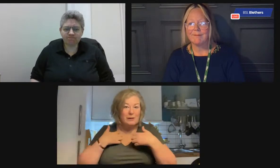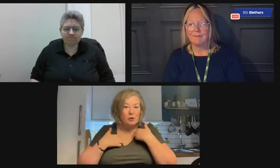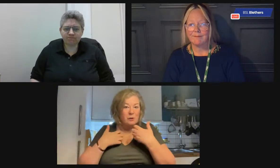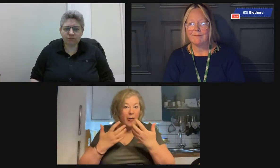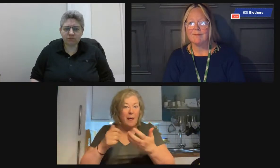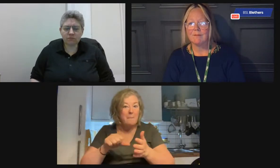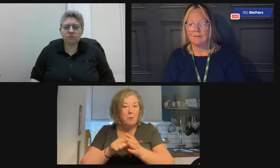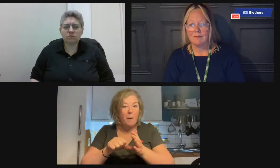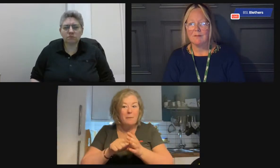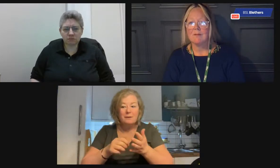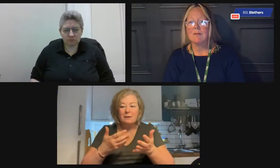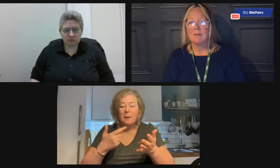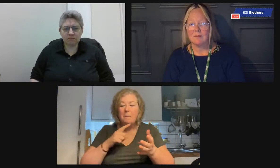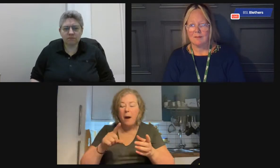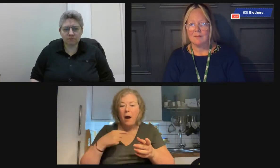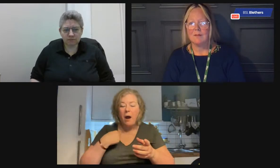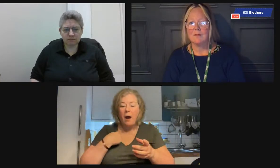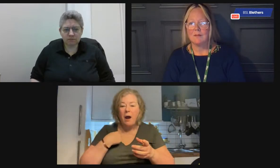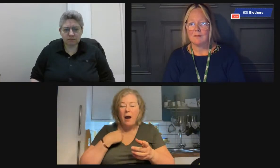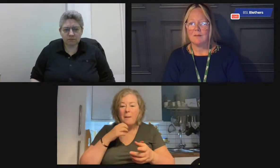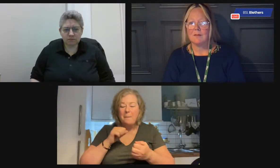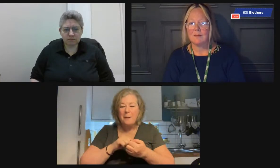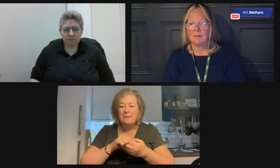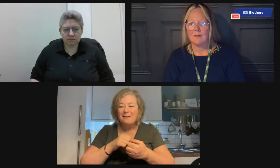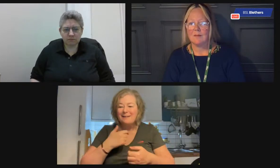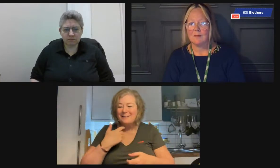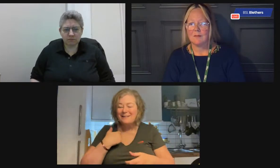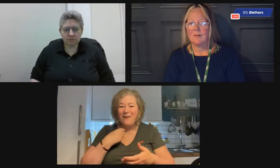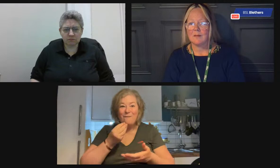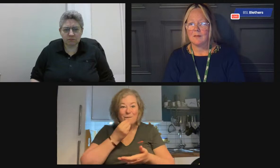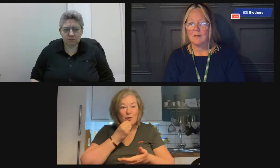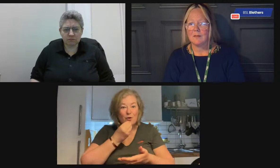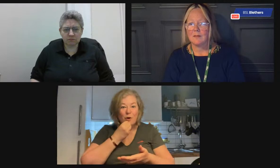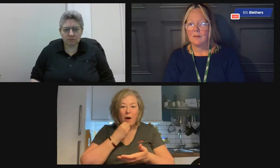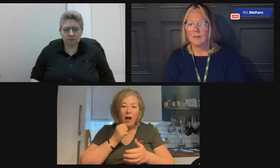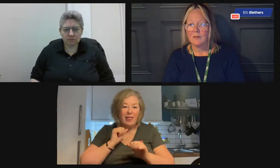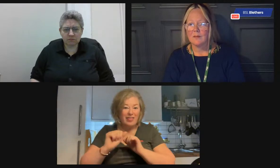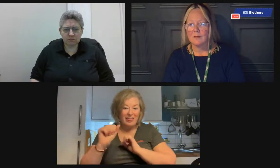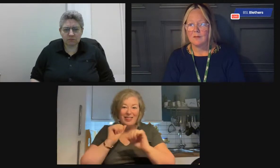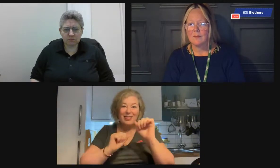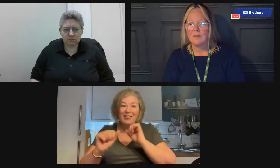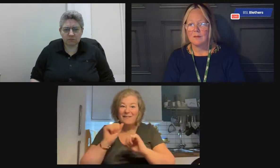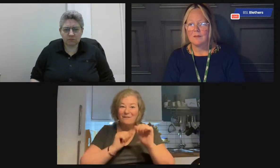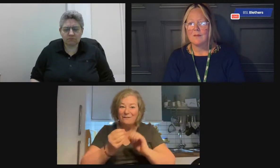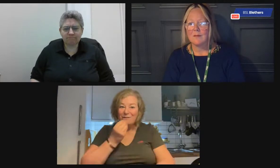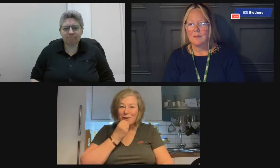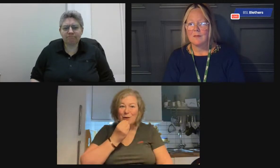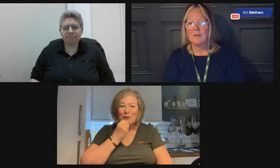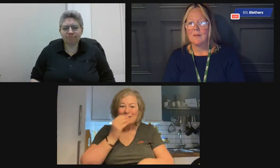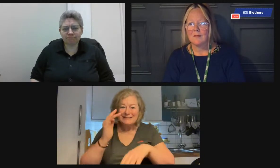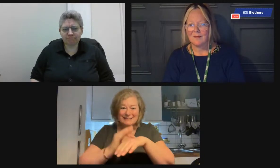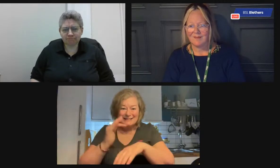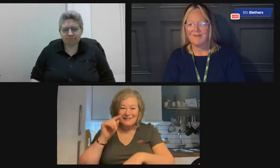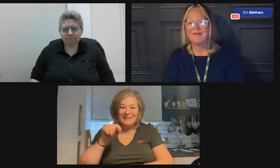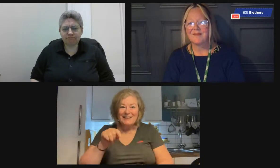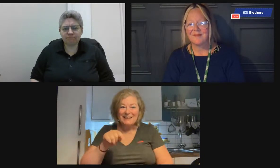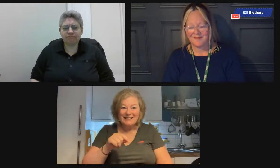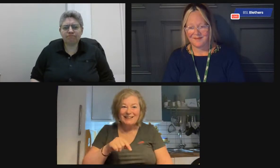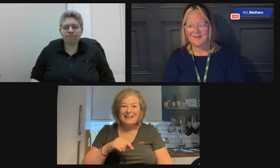Communication, I couldn't. I wasn't interested in even chatting to anyone. But what I do remember was